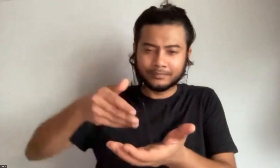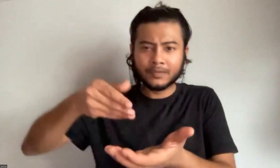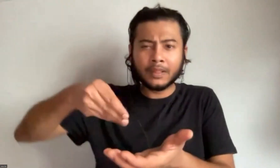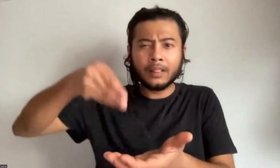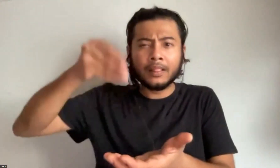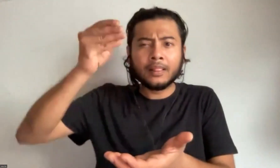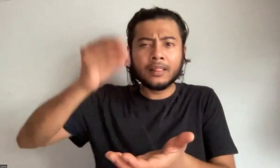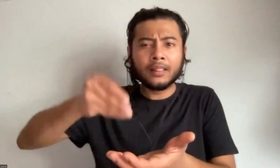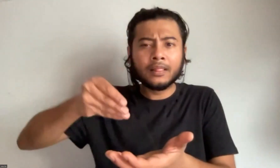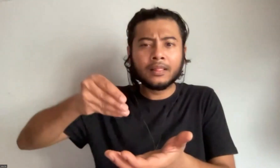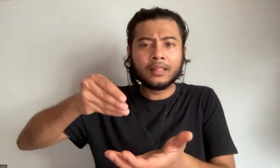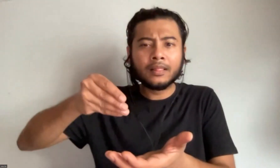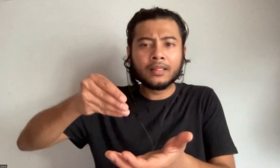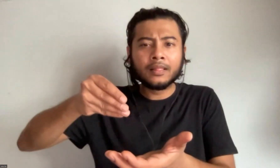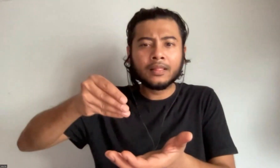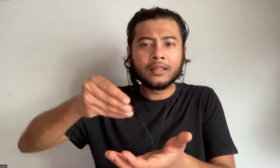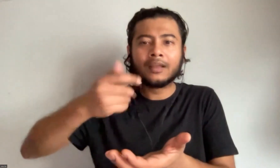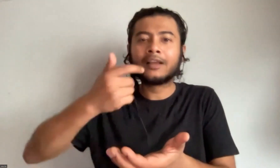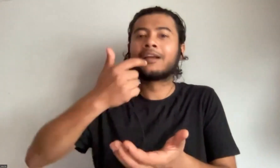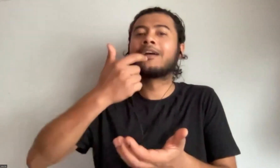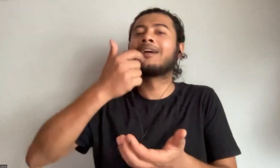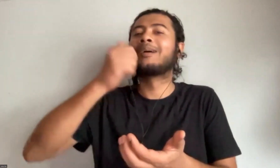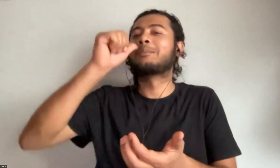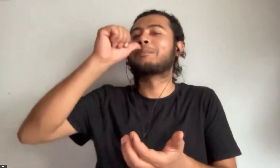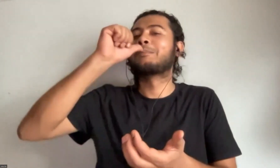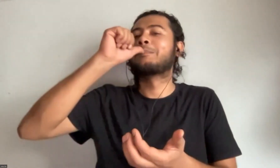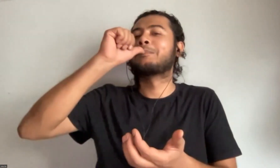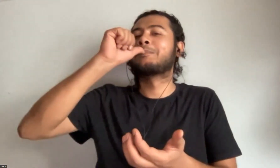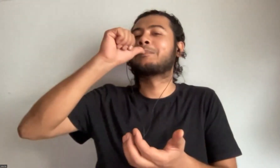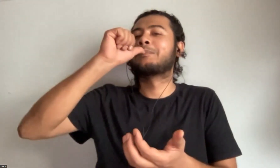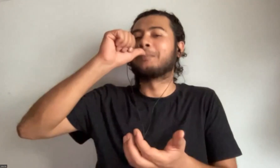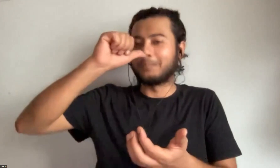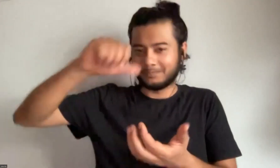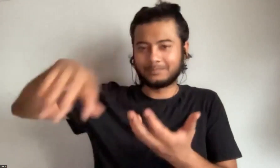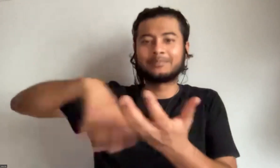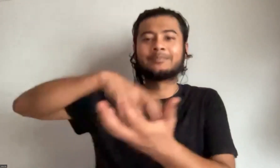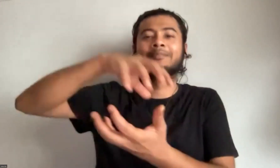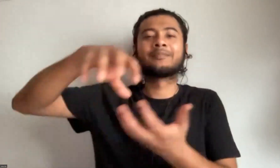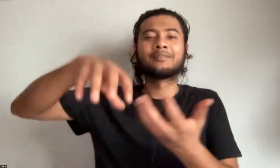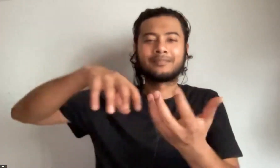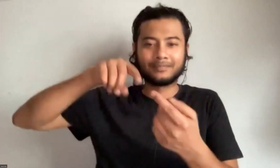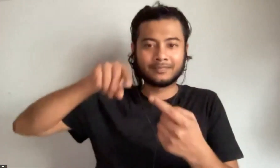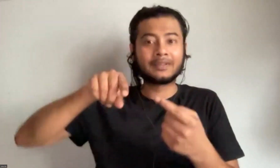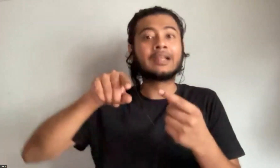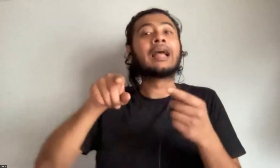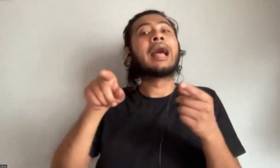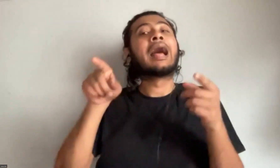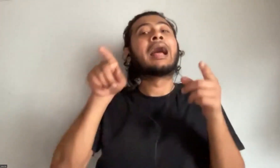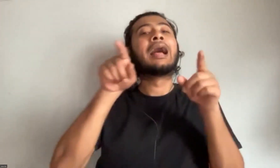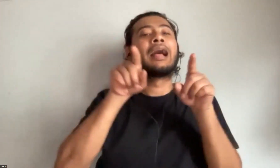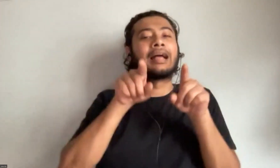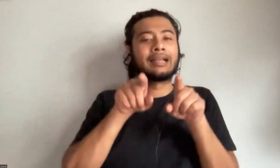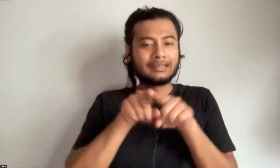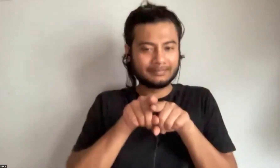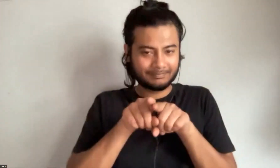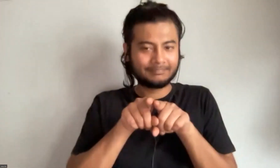Similarly, when we come into this material world, our consciousness, our soul, it becomes